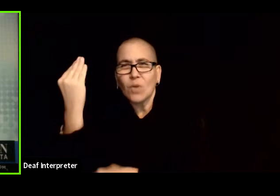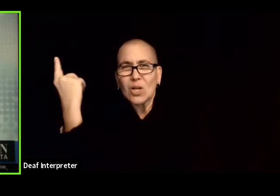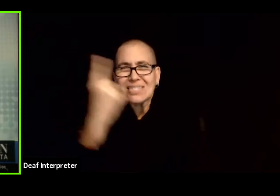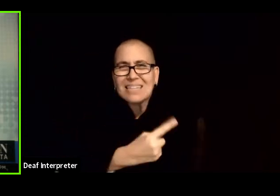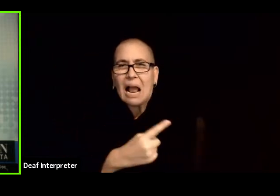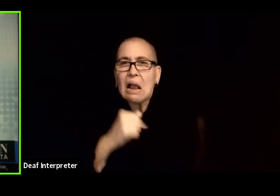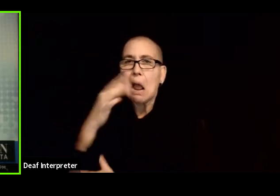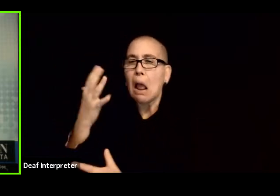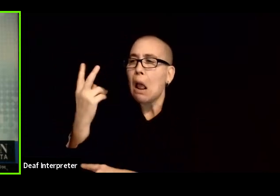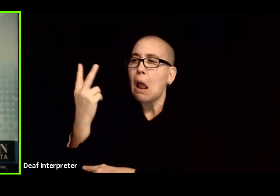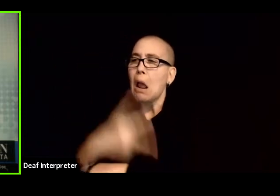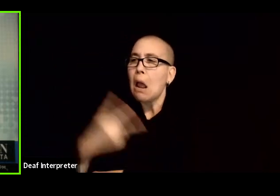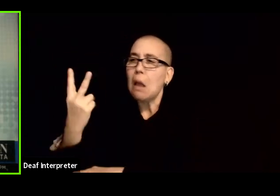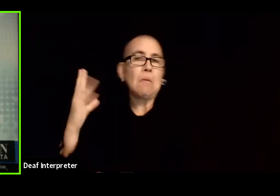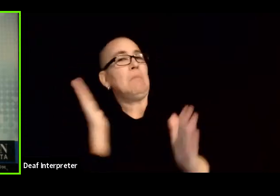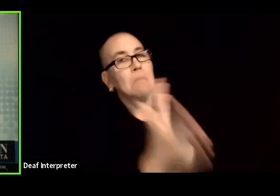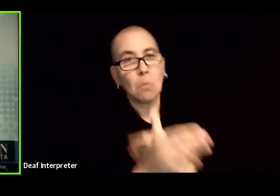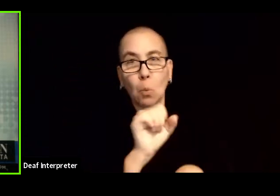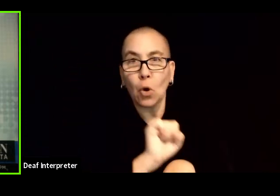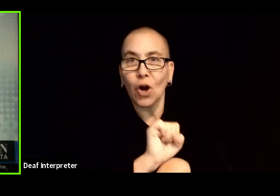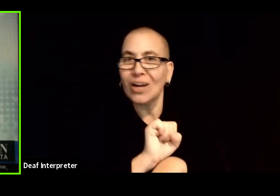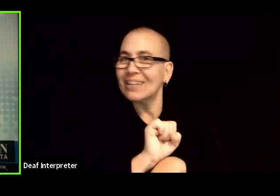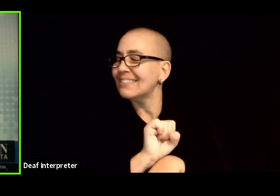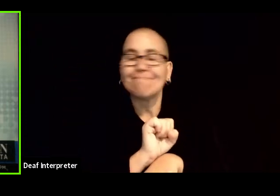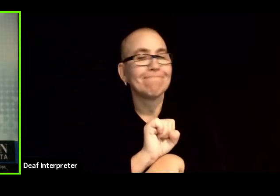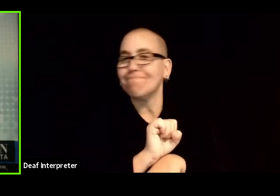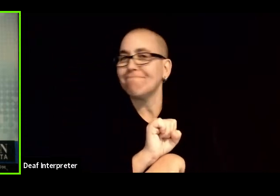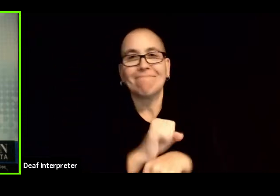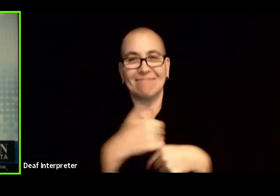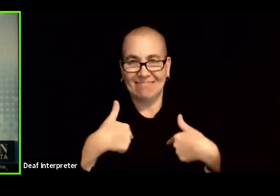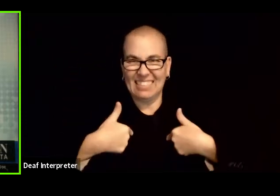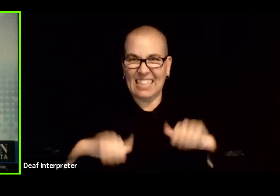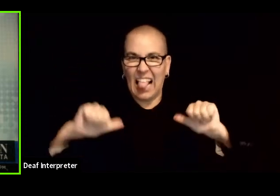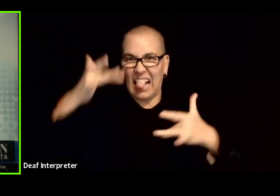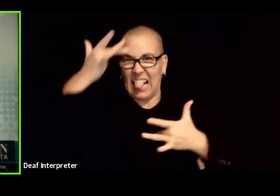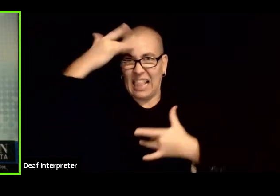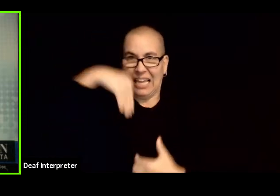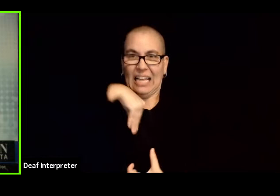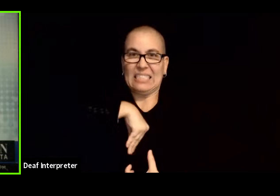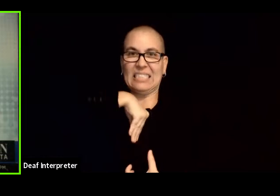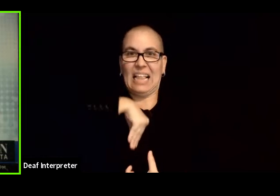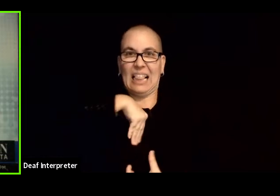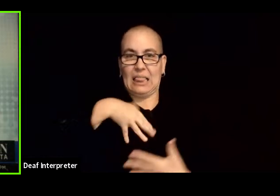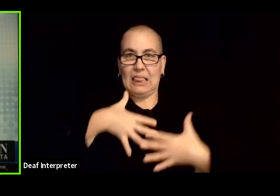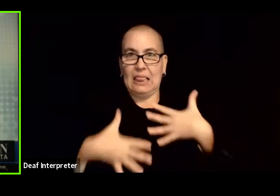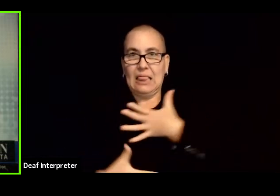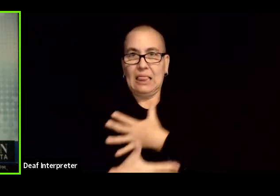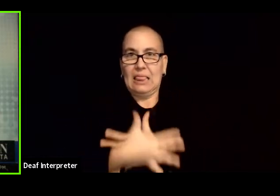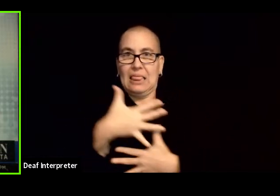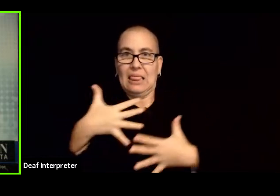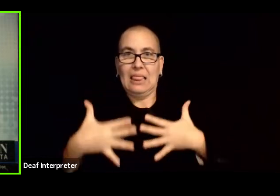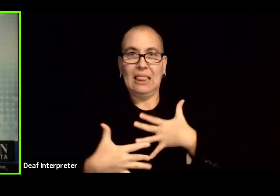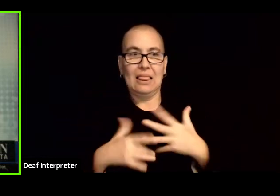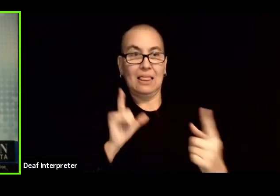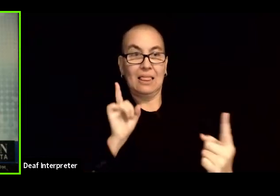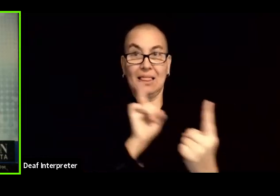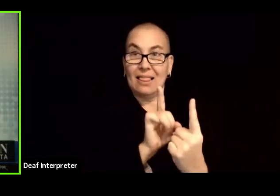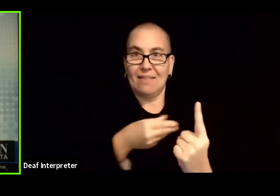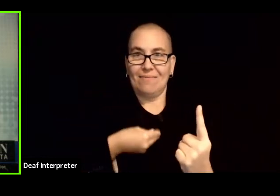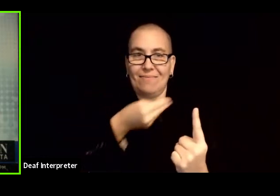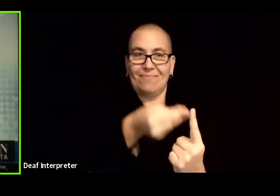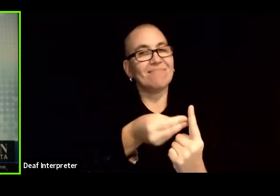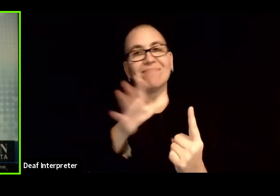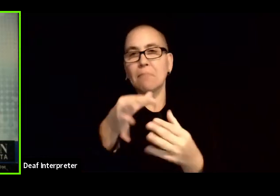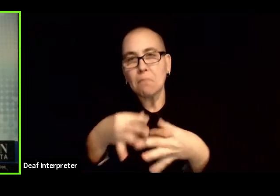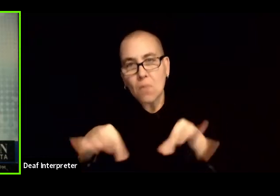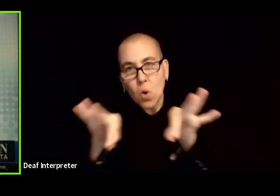and received a positive test result, 10%, during the 14-day post-exposure monitoring.